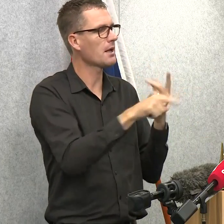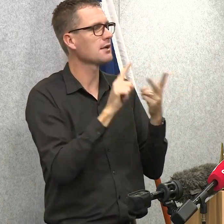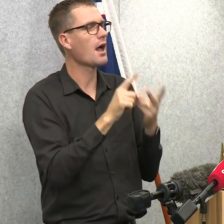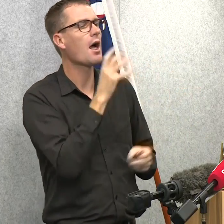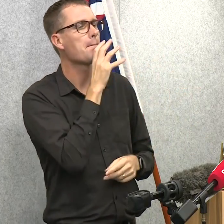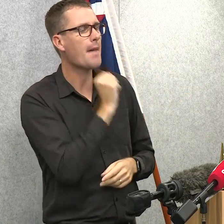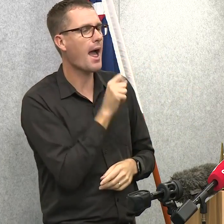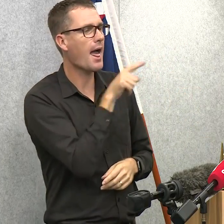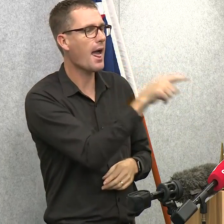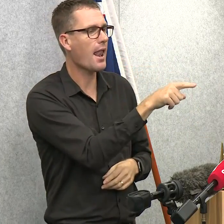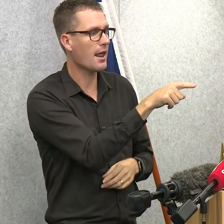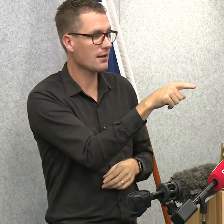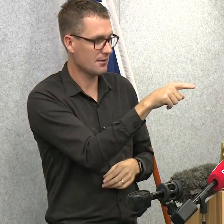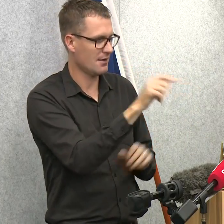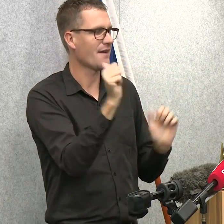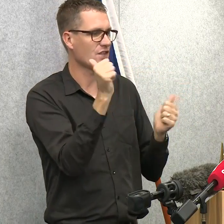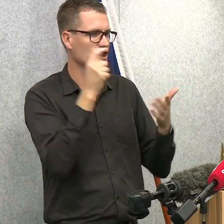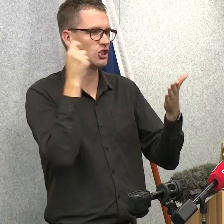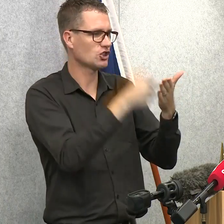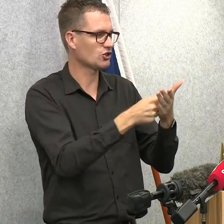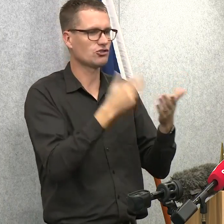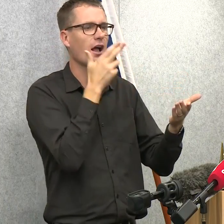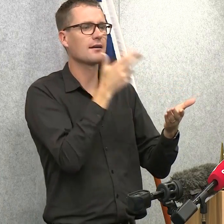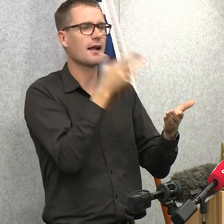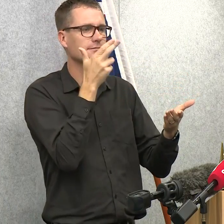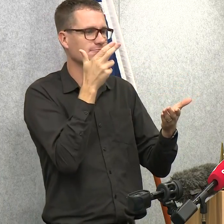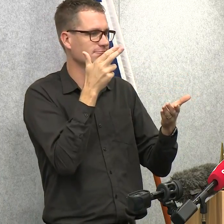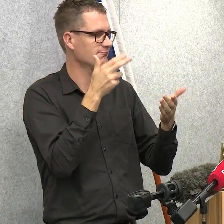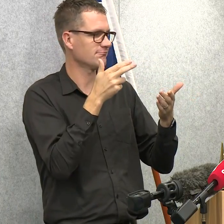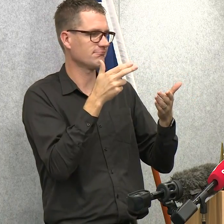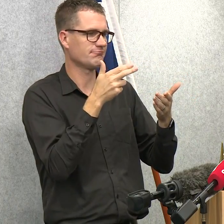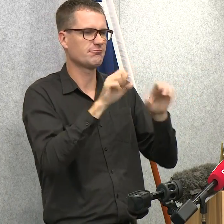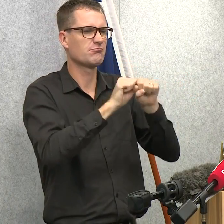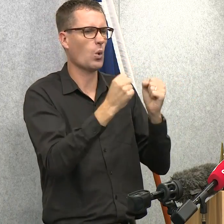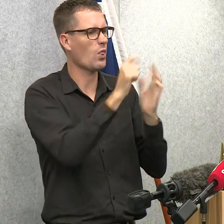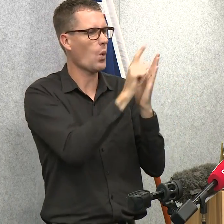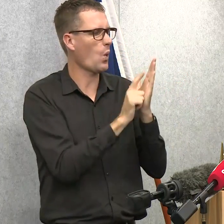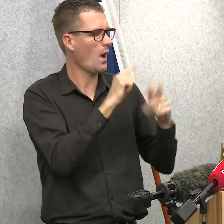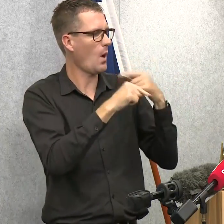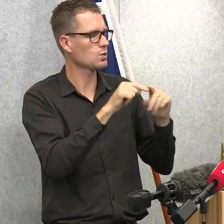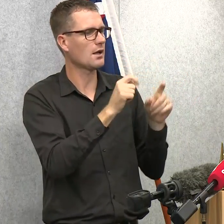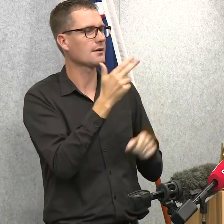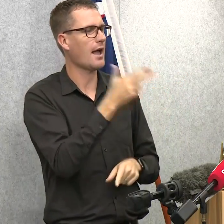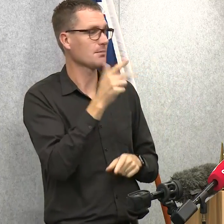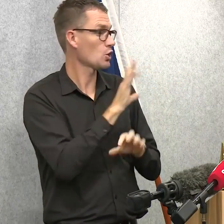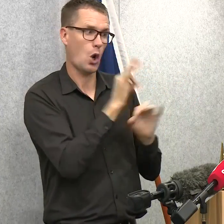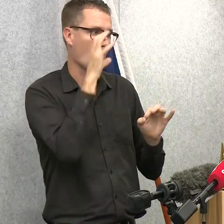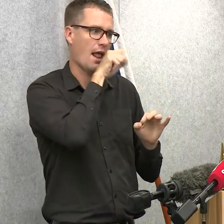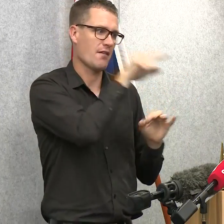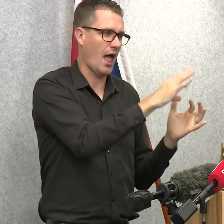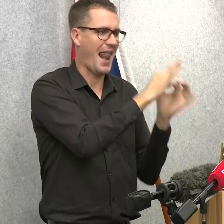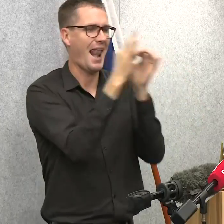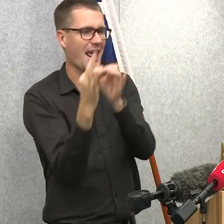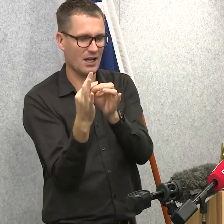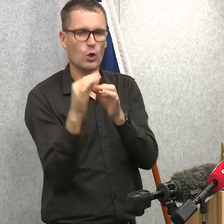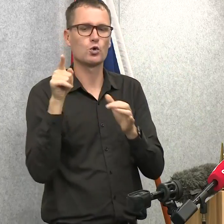that vehicle has been charged with firearm offences. We do not believe they were in any way related to the attacker or